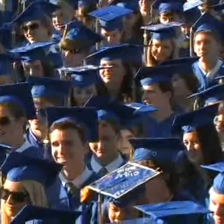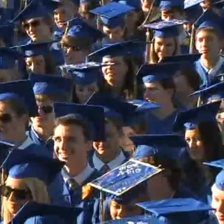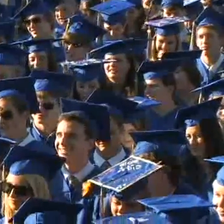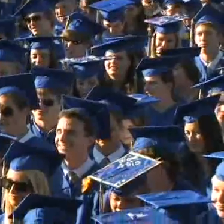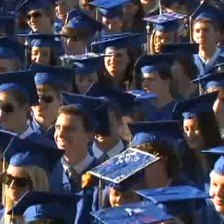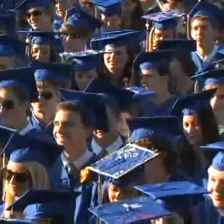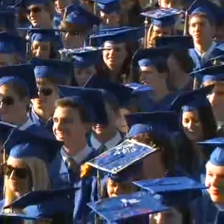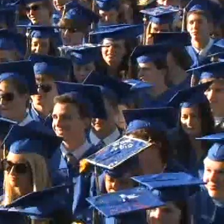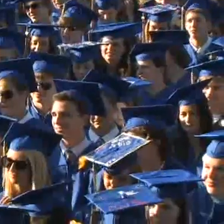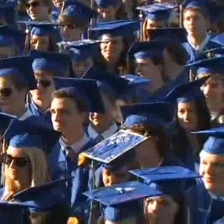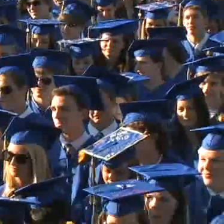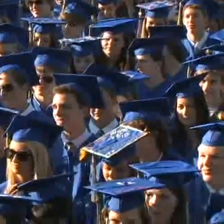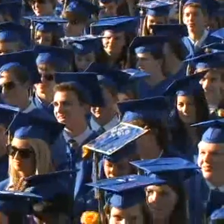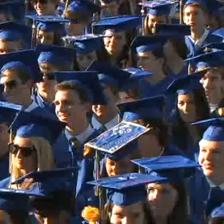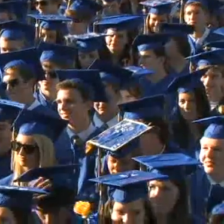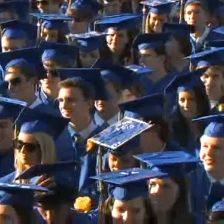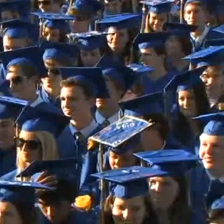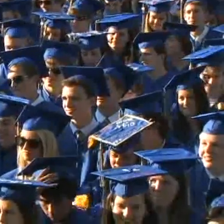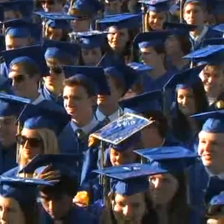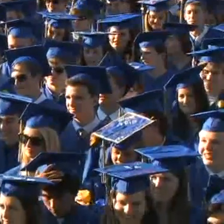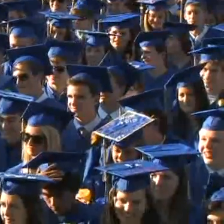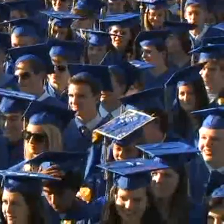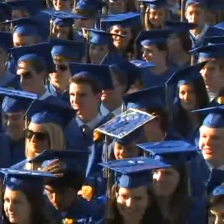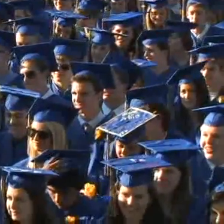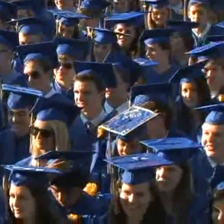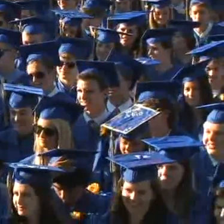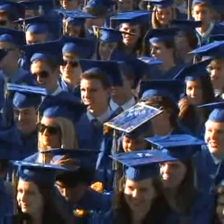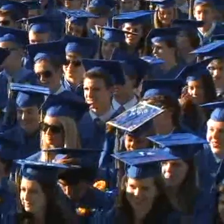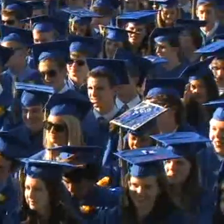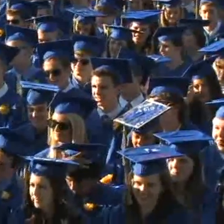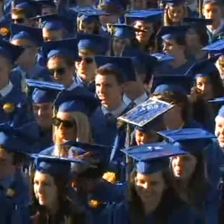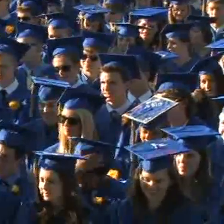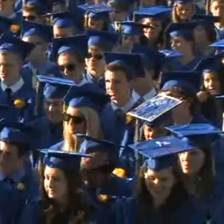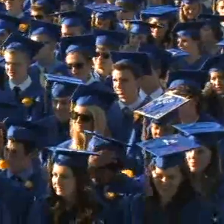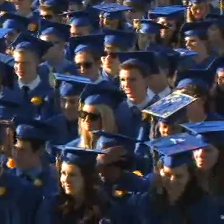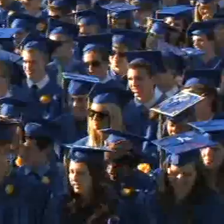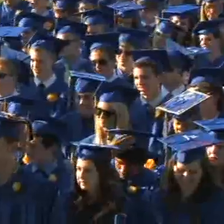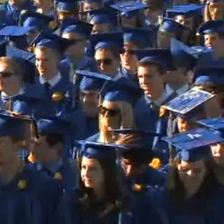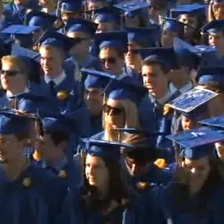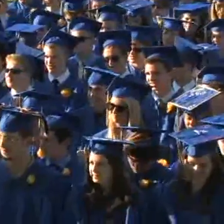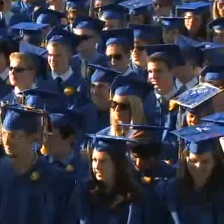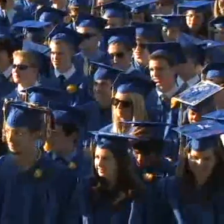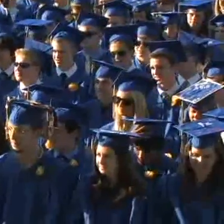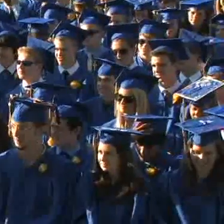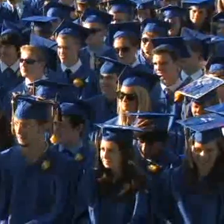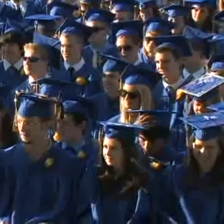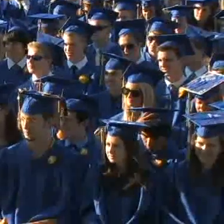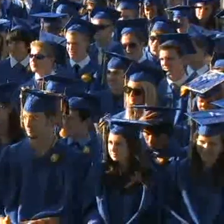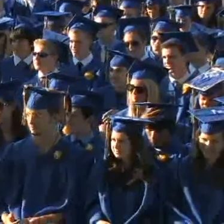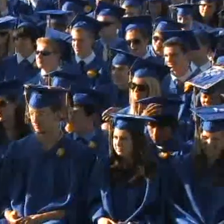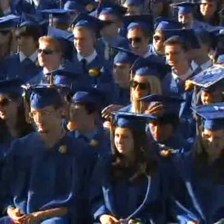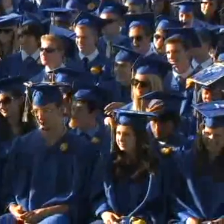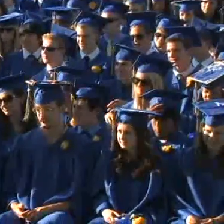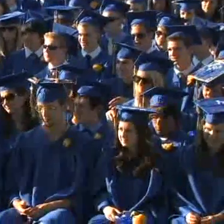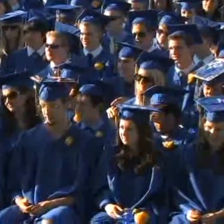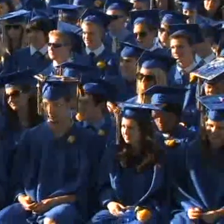into Central School, the students looked at me like I was cool. To the students, I was riding a motorcycle. They looked at me like I